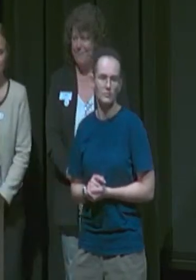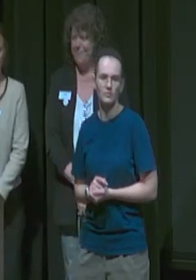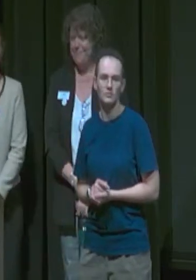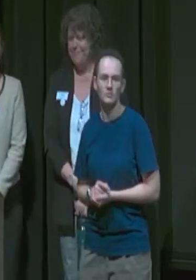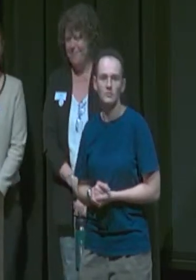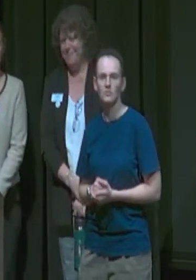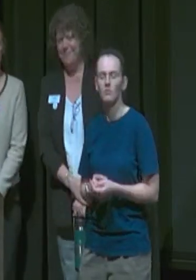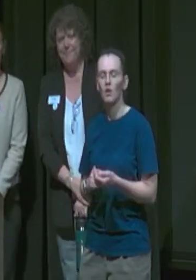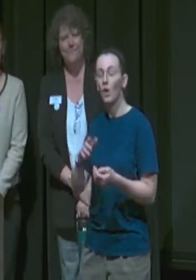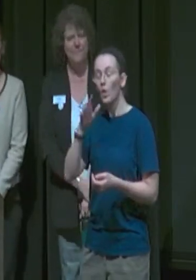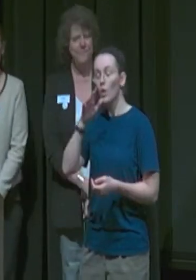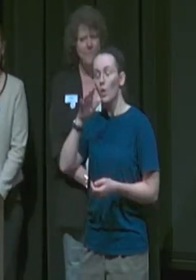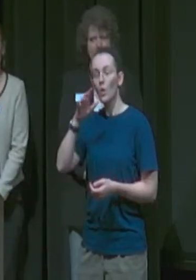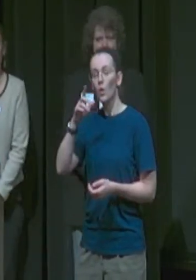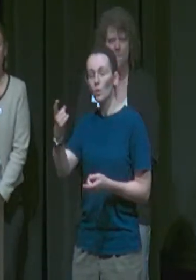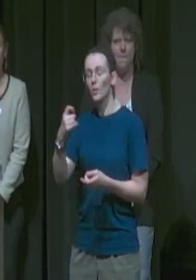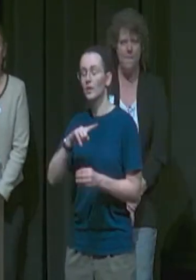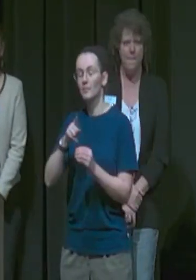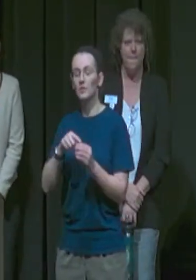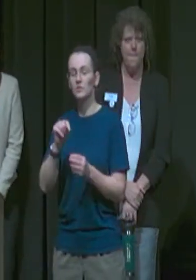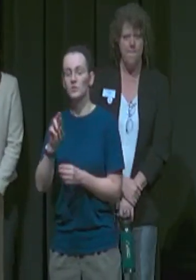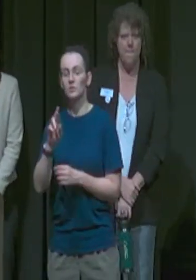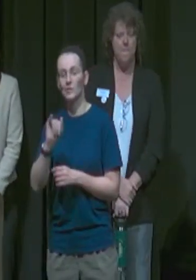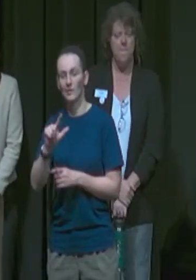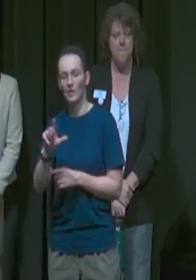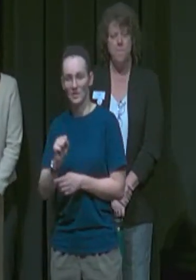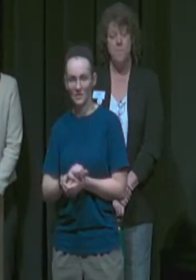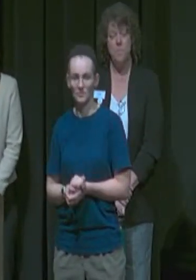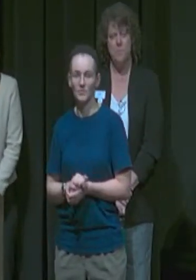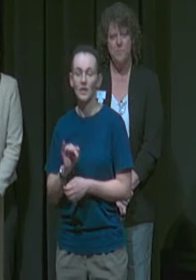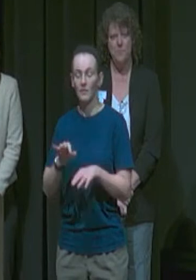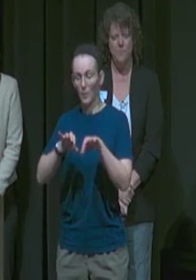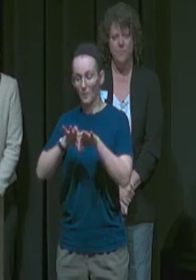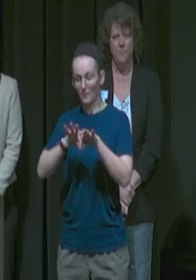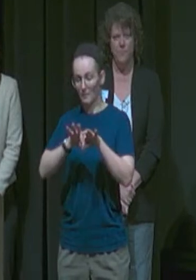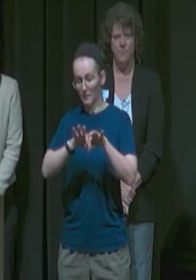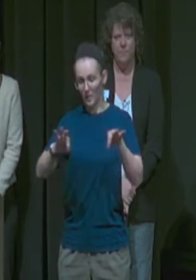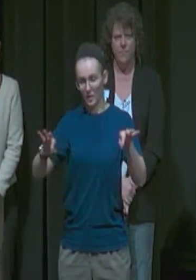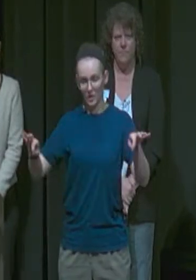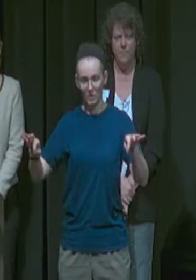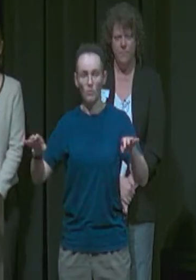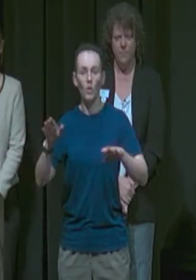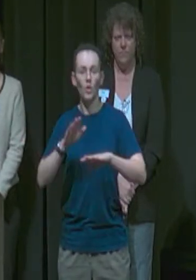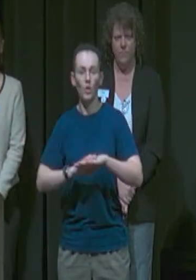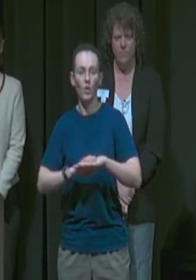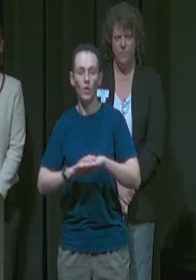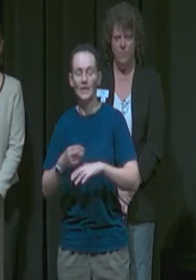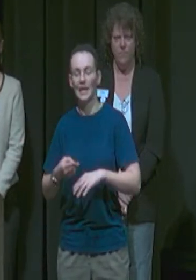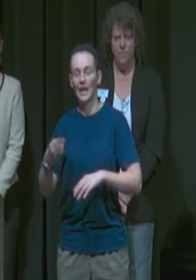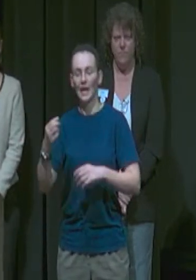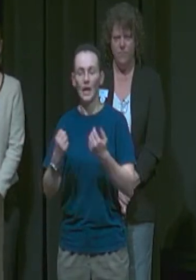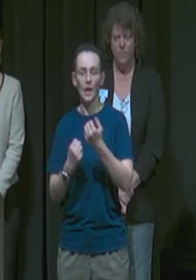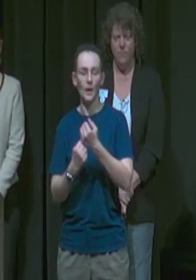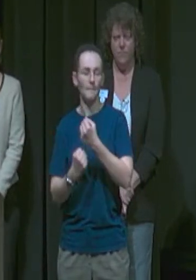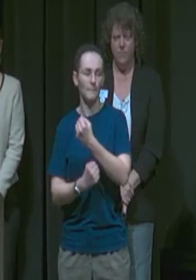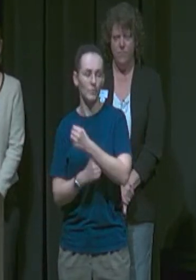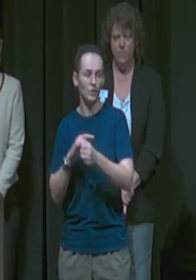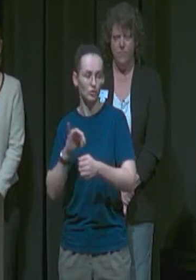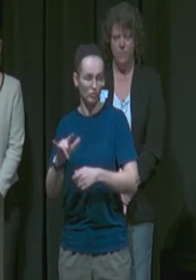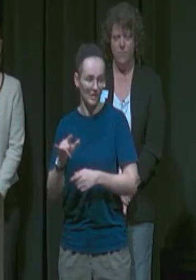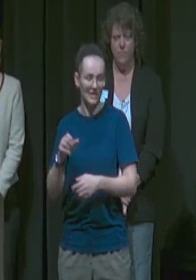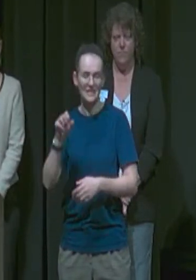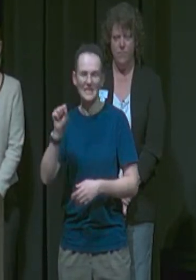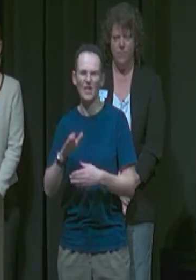I have a question about the trails. So if the pipe is going to go along the High Bridge Trail on the south end of the